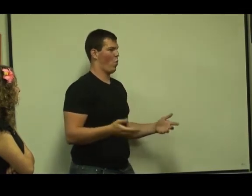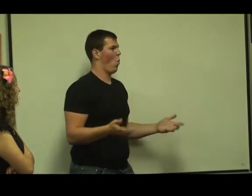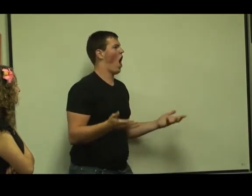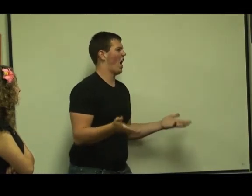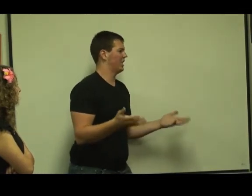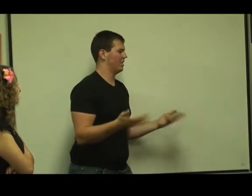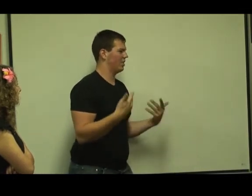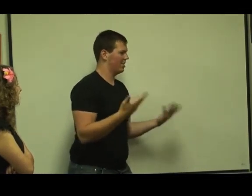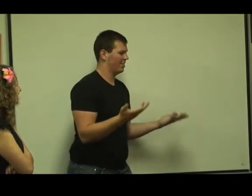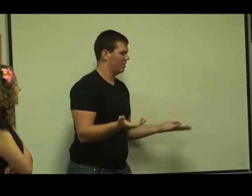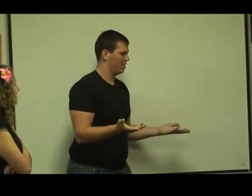one